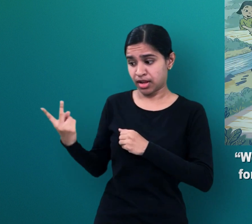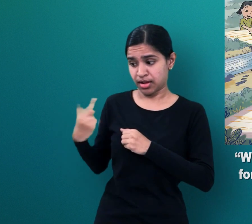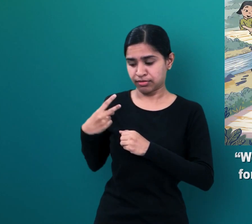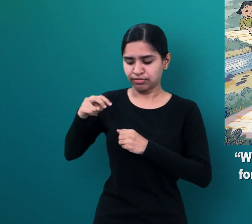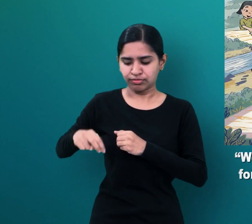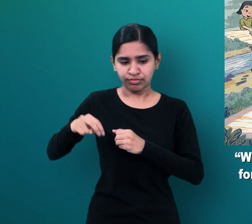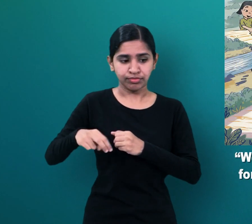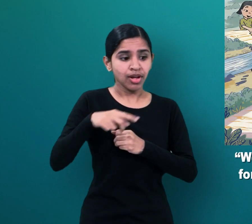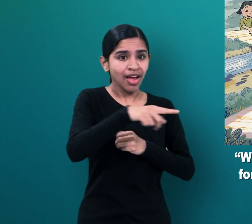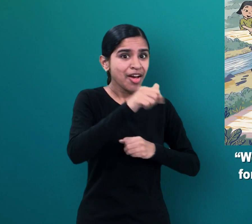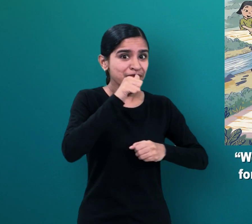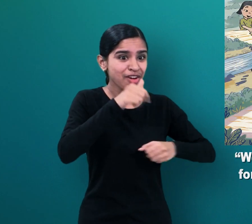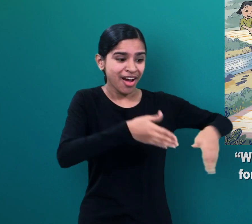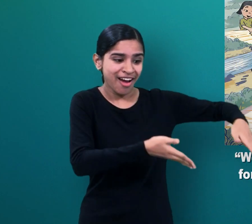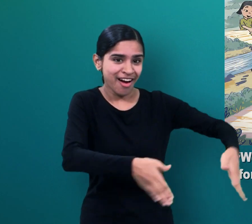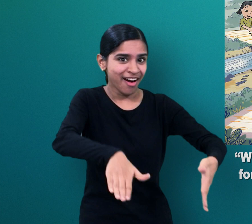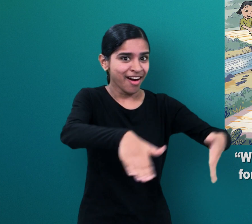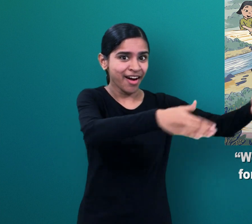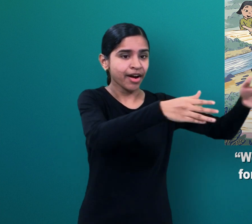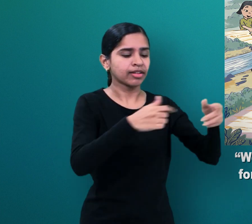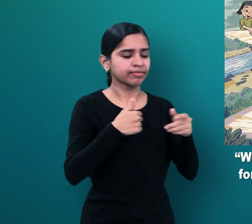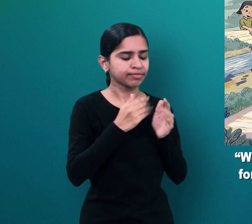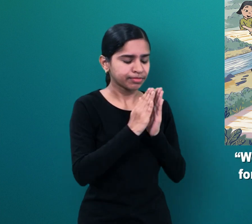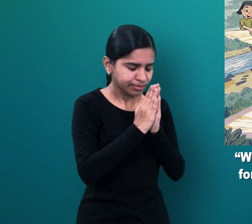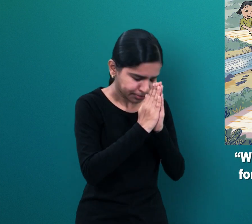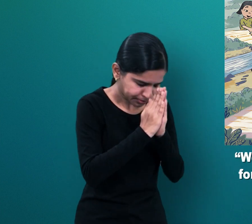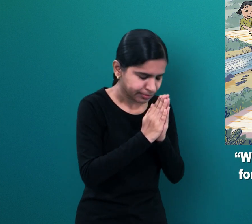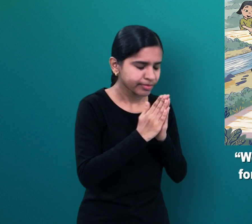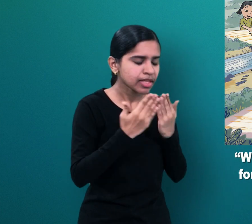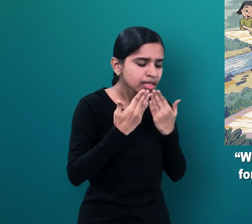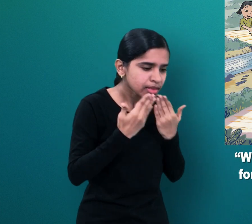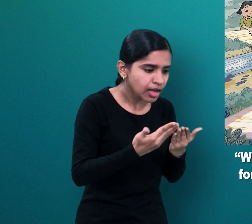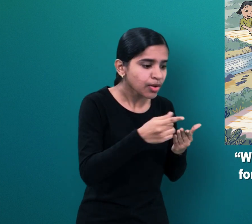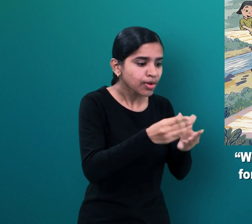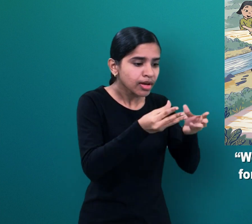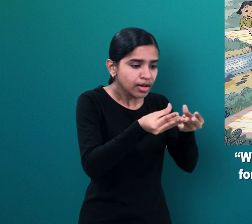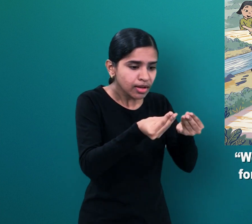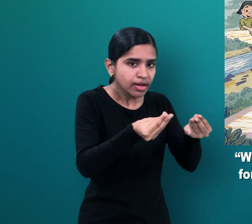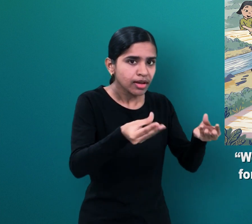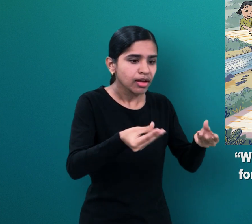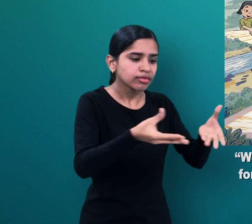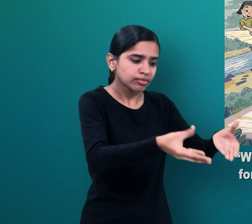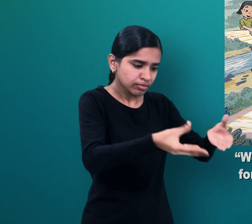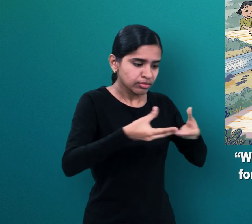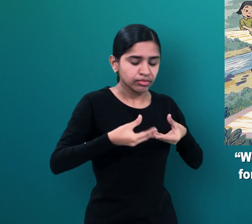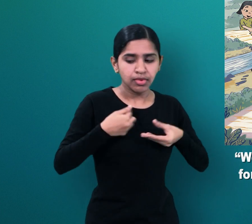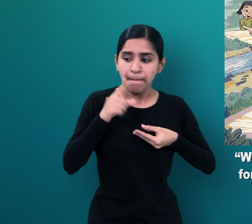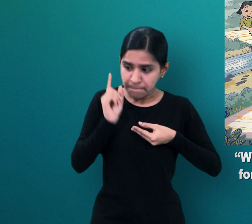"We must give thanks to the Simsang River for Dilka," explained Ambi, handing a blob of wet